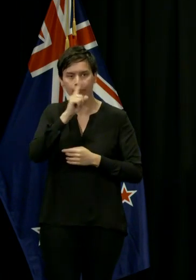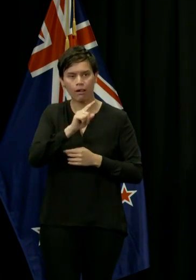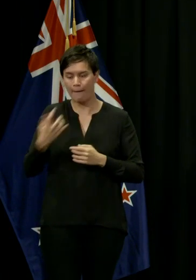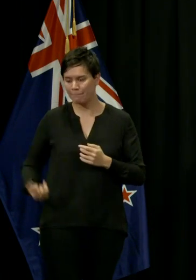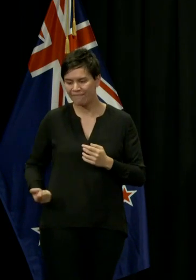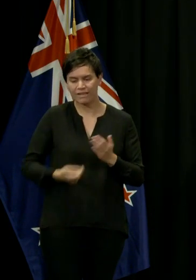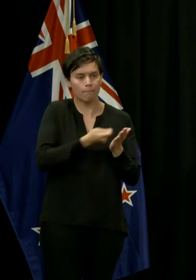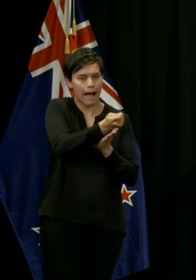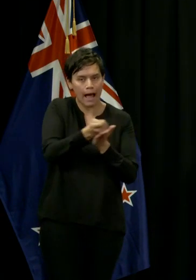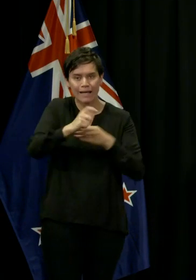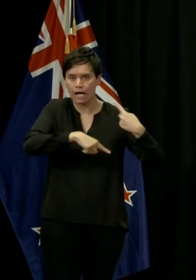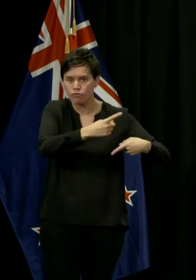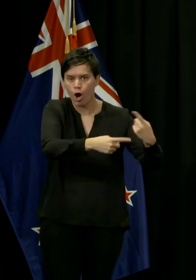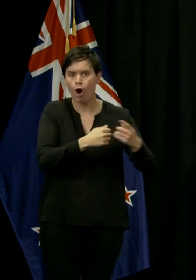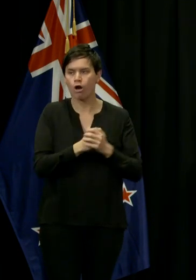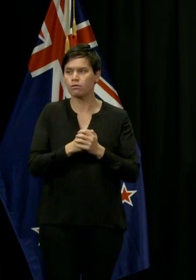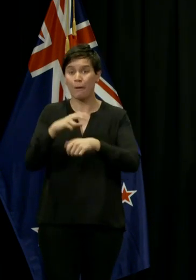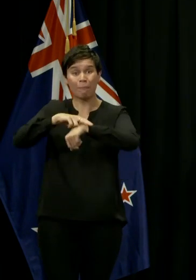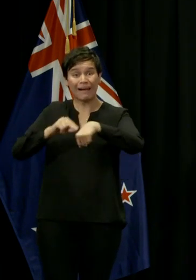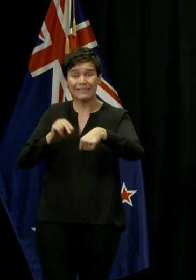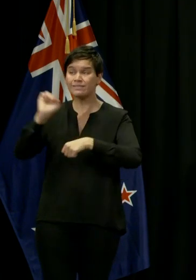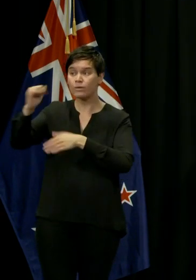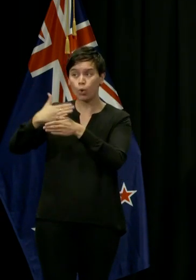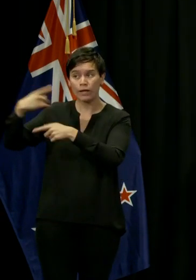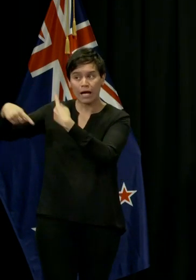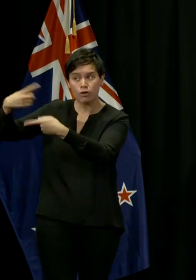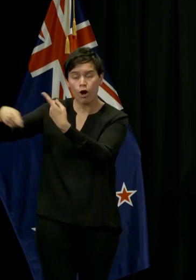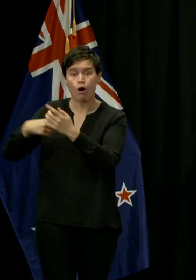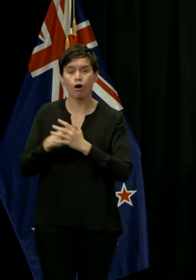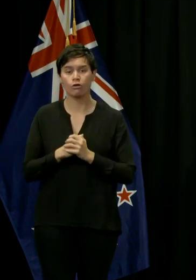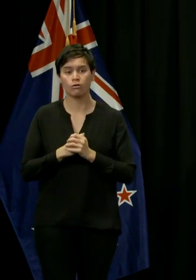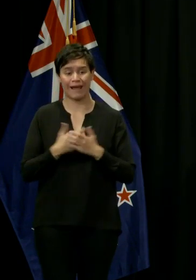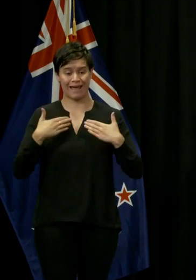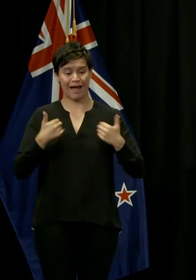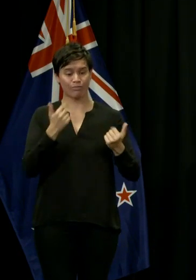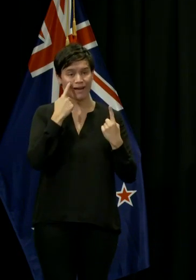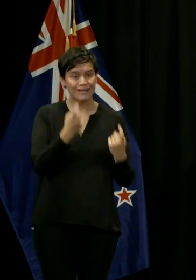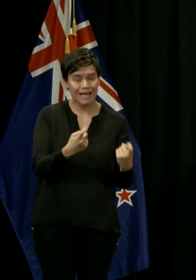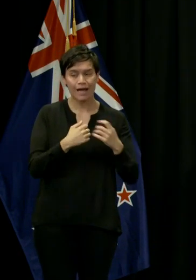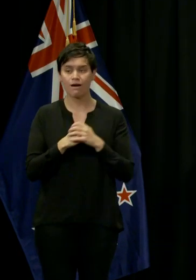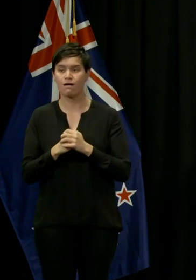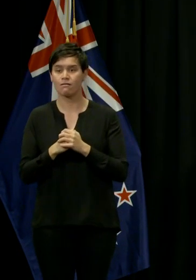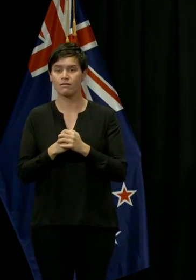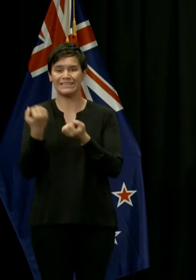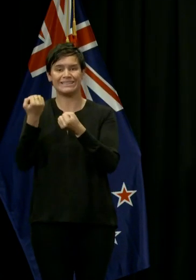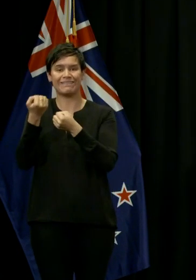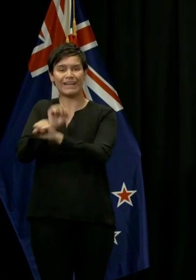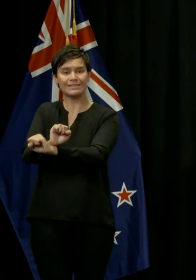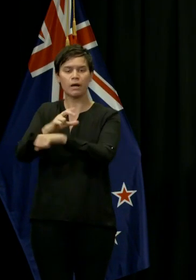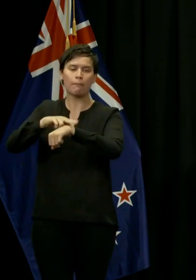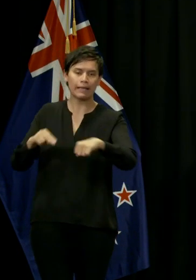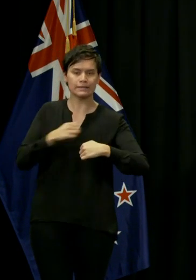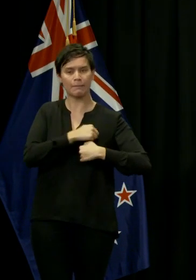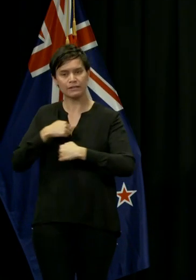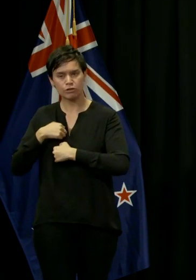we are safe, the police, those obviously within healthcare and defence. We have a list of